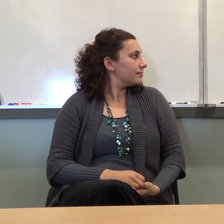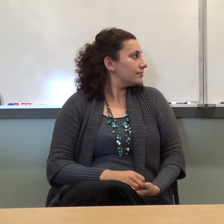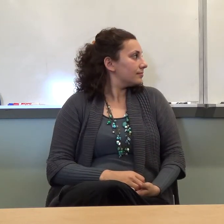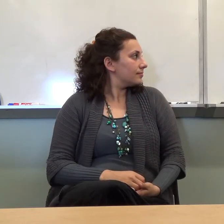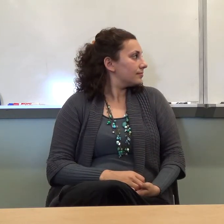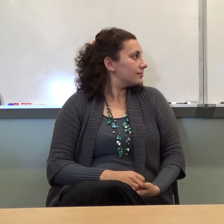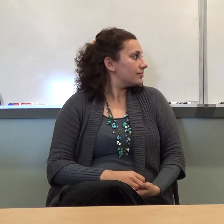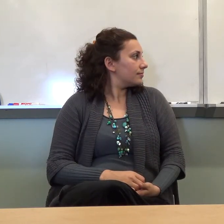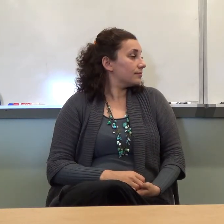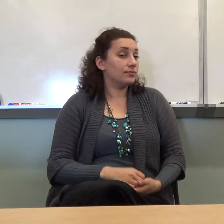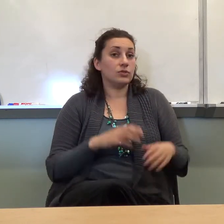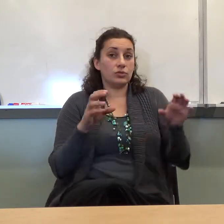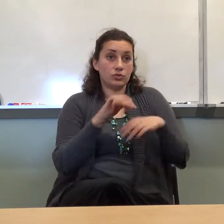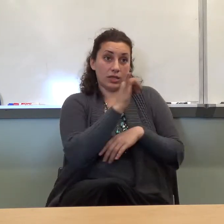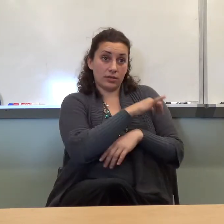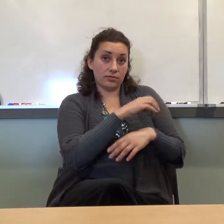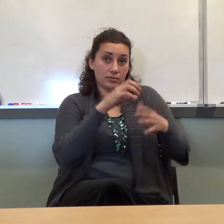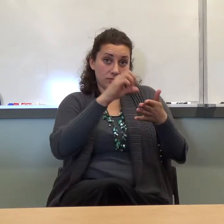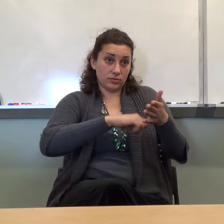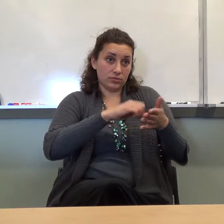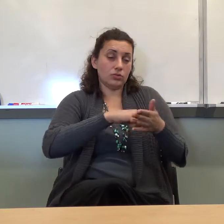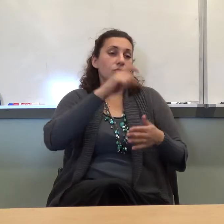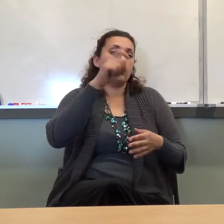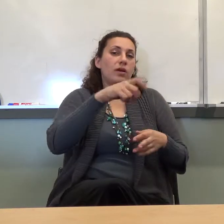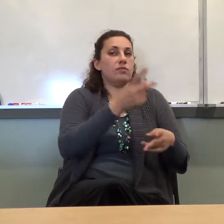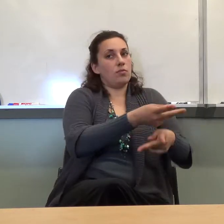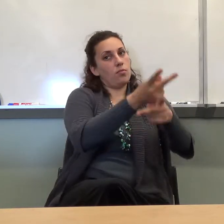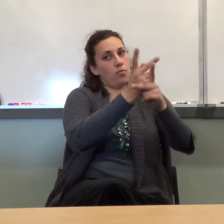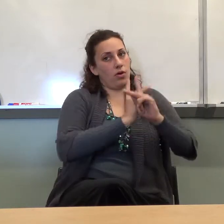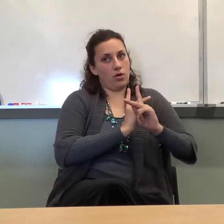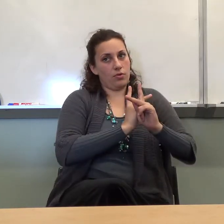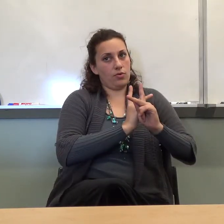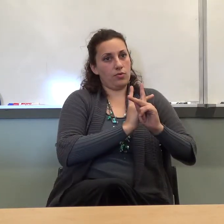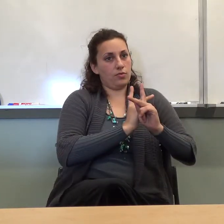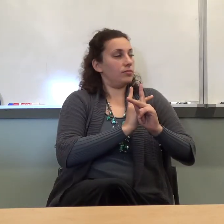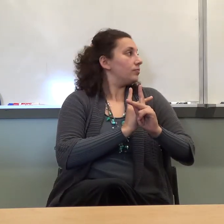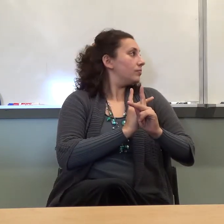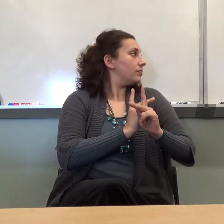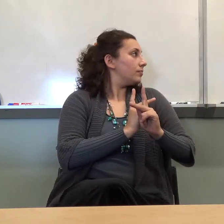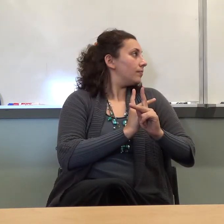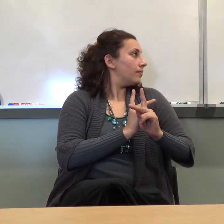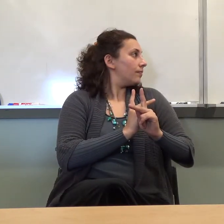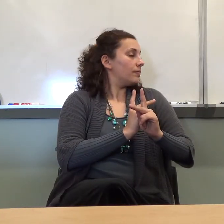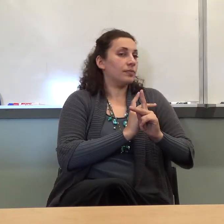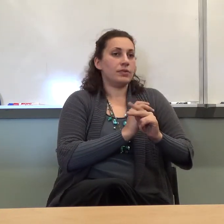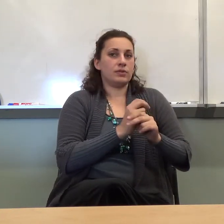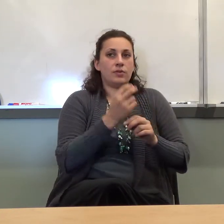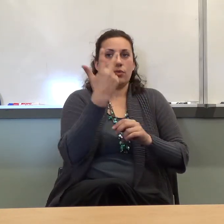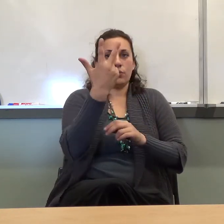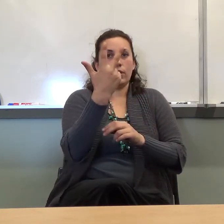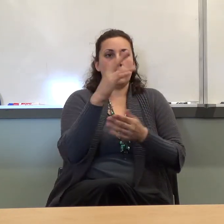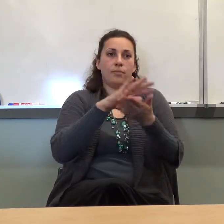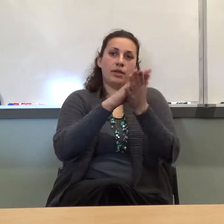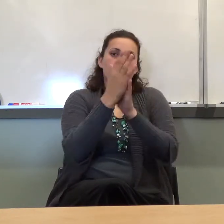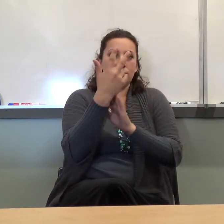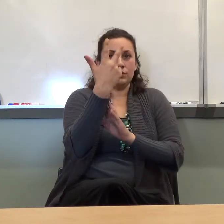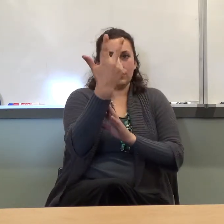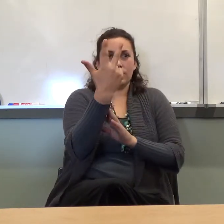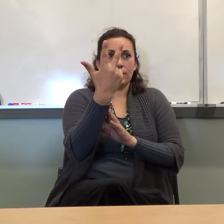Now, in order to do that subtraction, we have to borrow. So we go from here, make that a 3, and make this a 10.